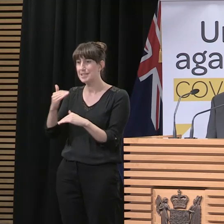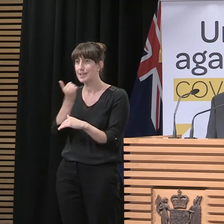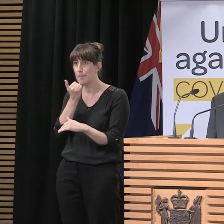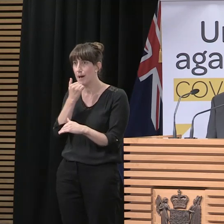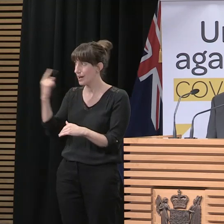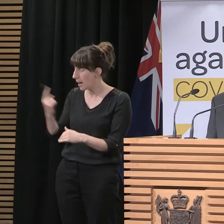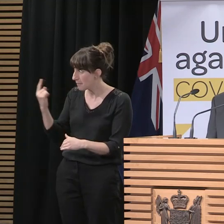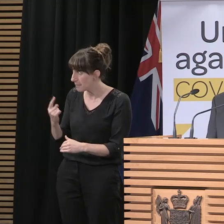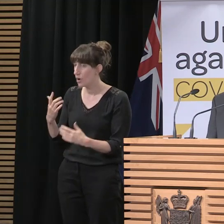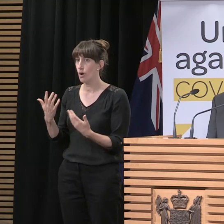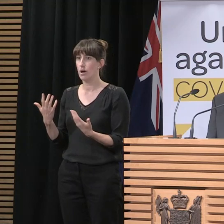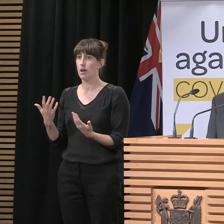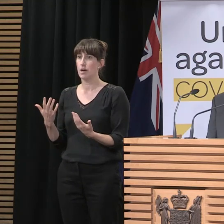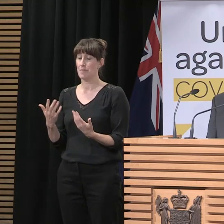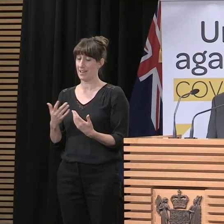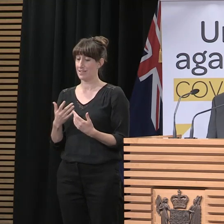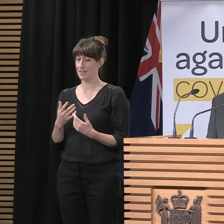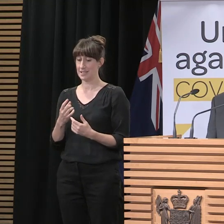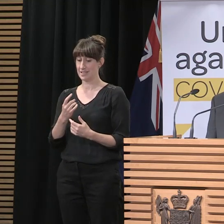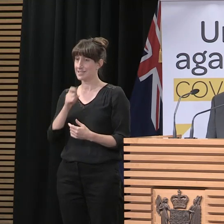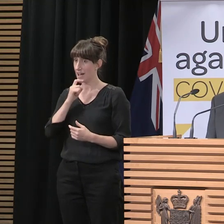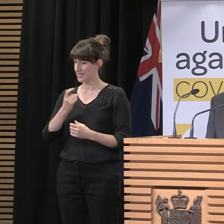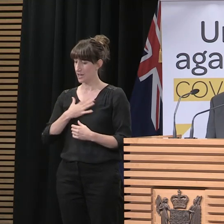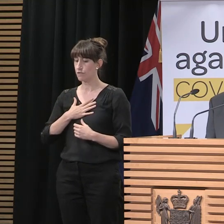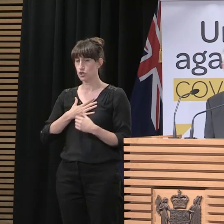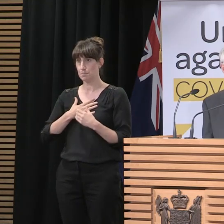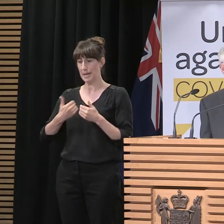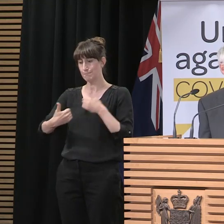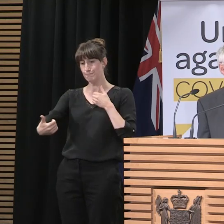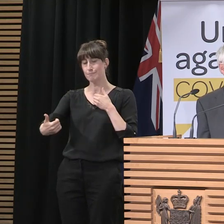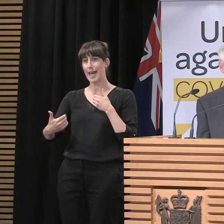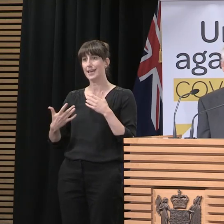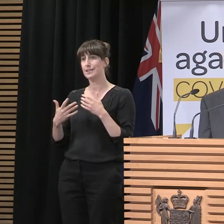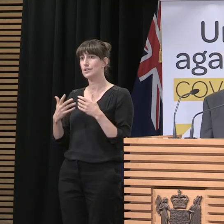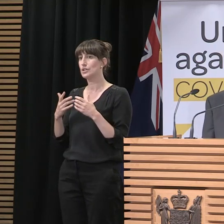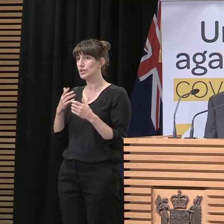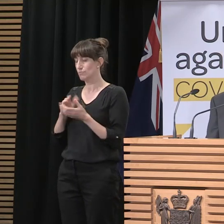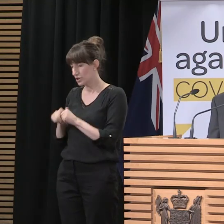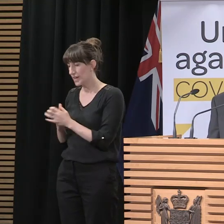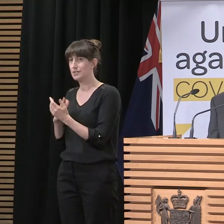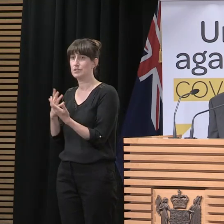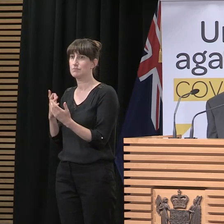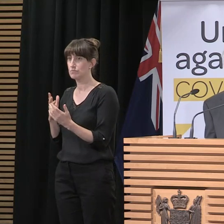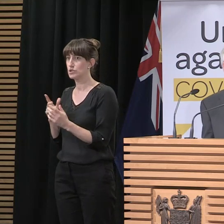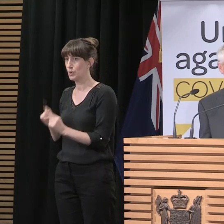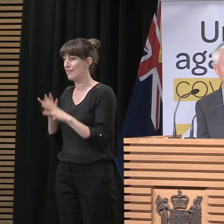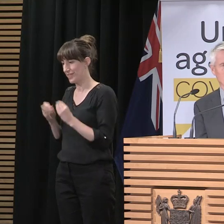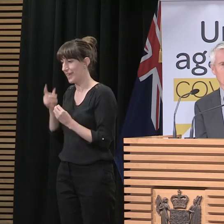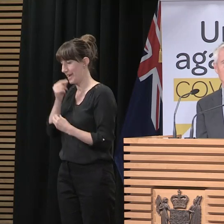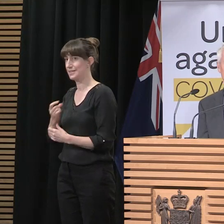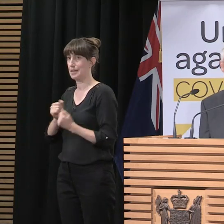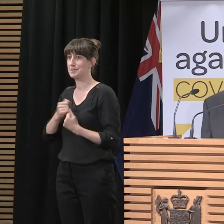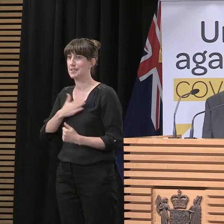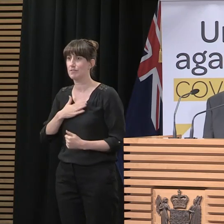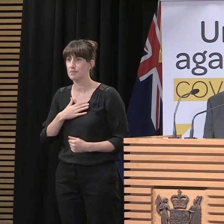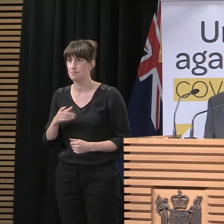distance, and when they return home, enter into self-isolation. Thank you. Understand why there's still... Last one. Please clarify if